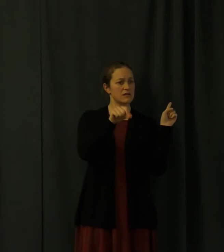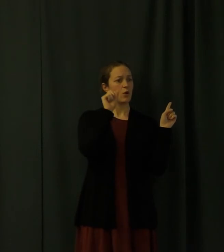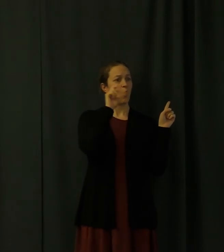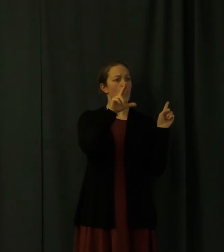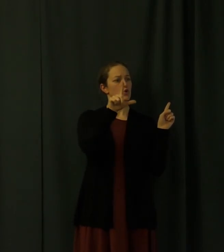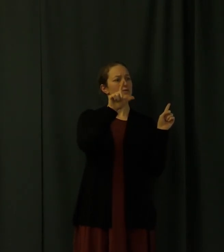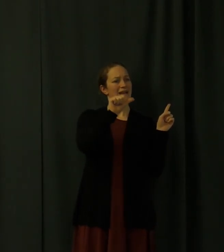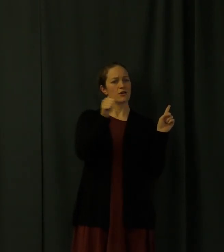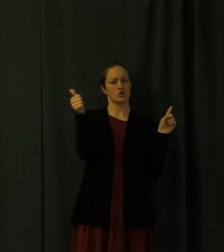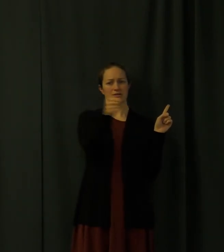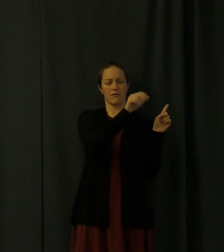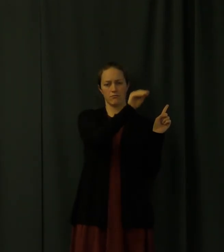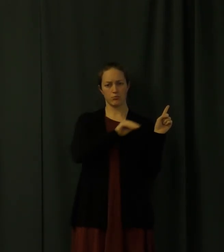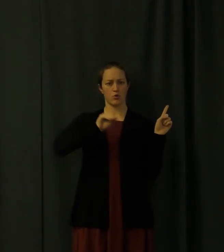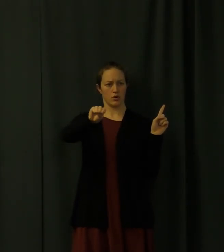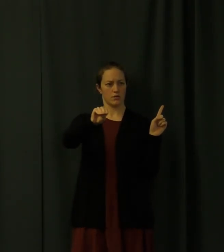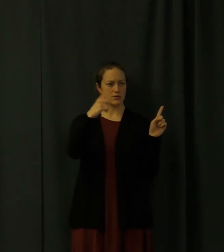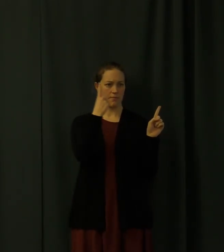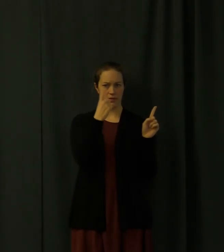Yeah.